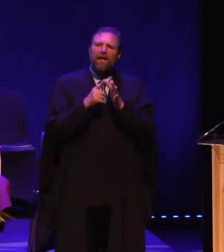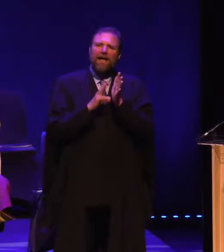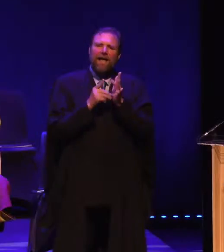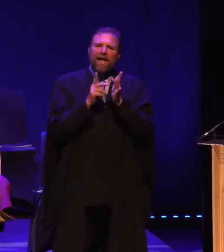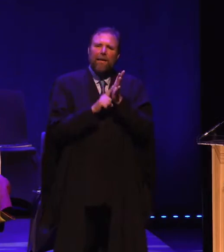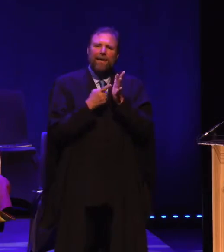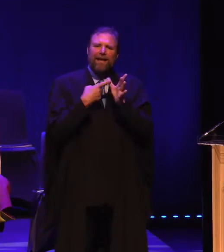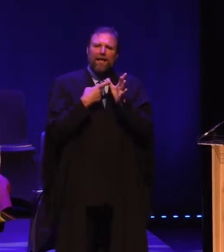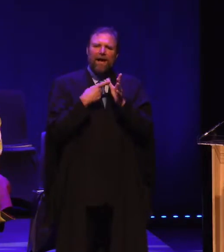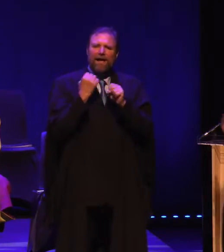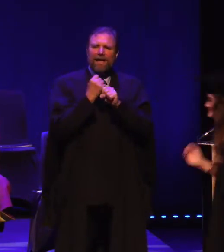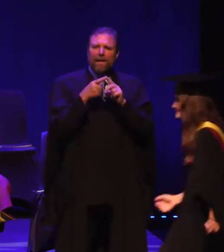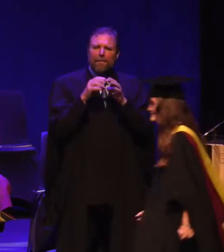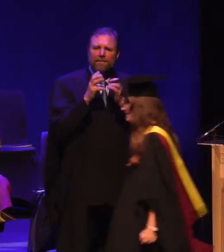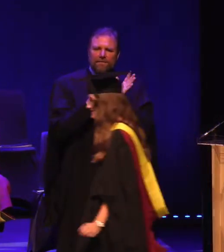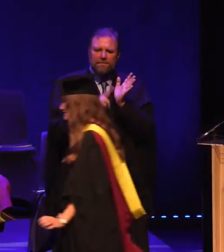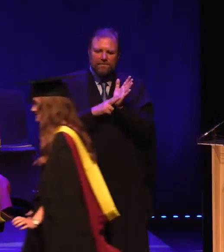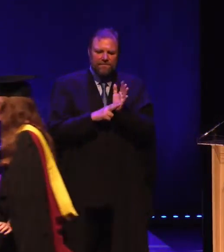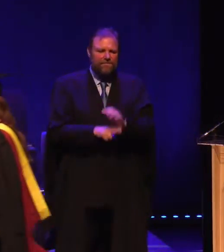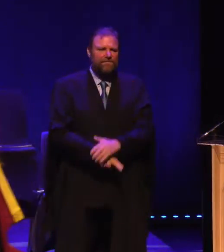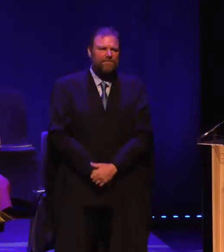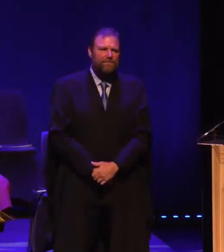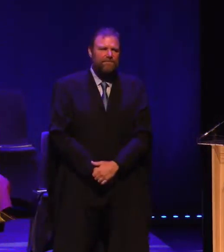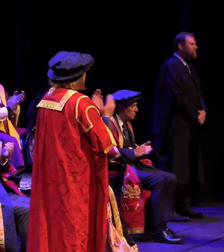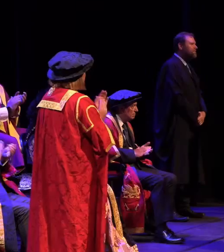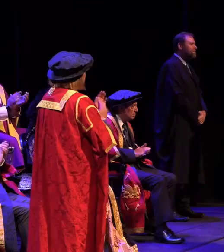Amelia Gibson.